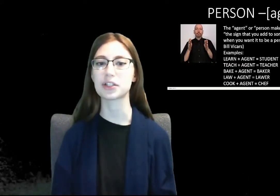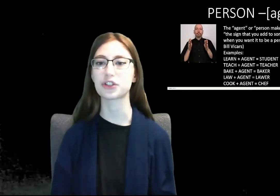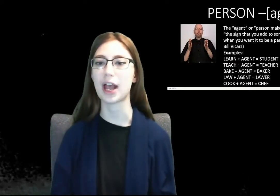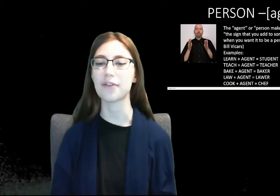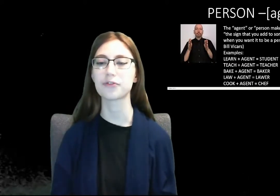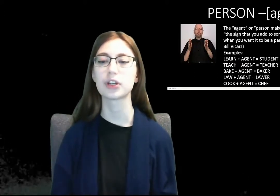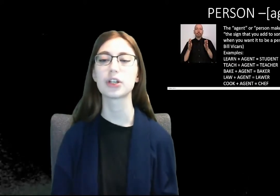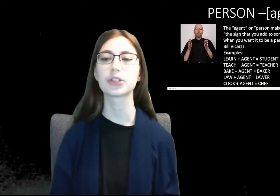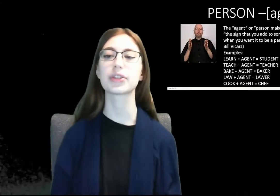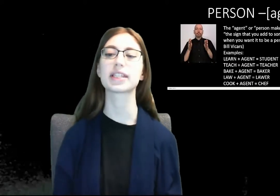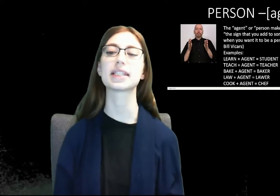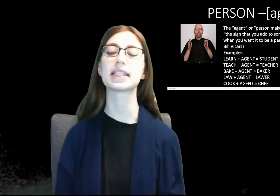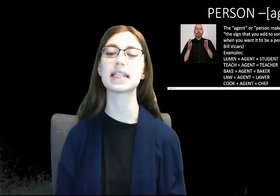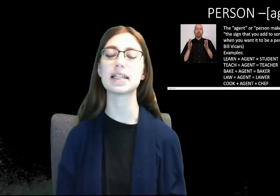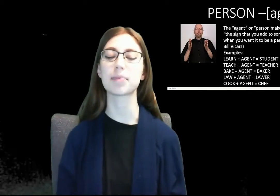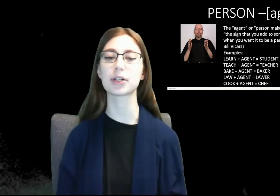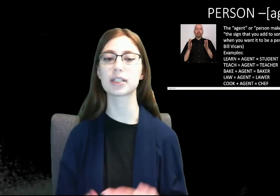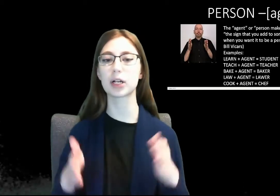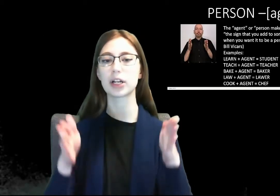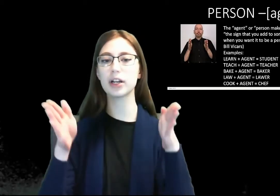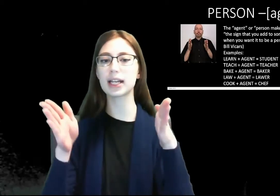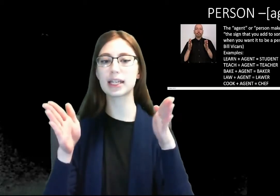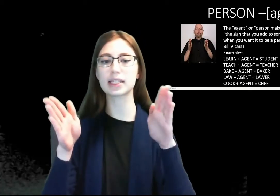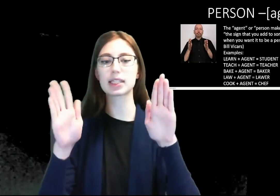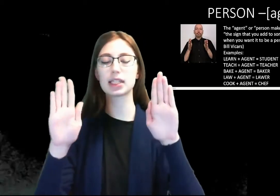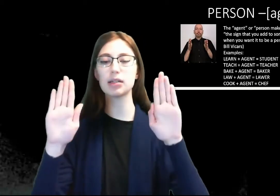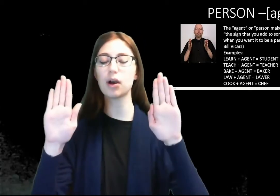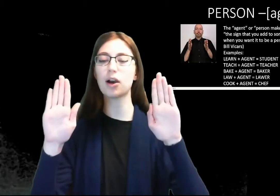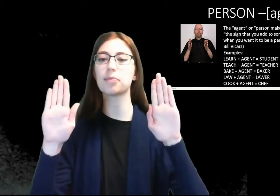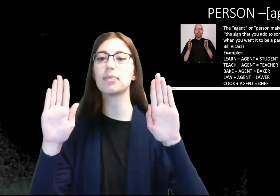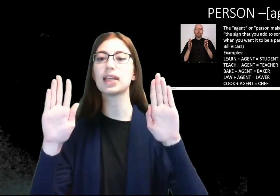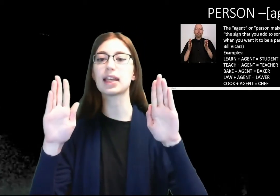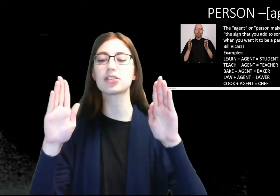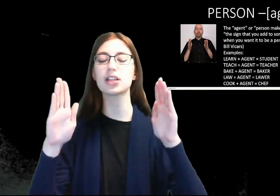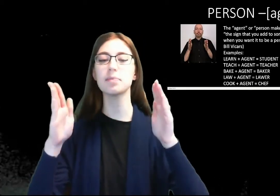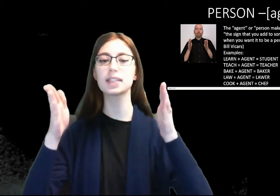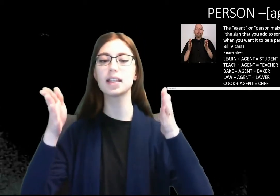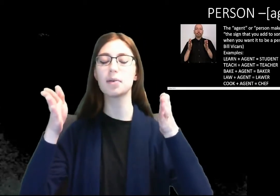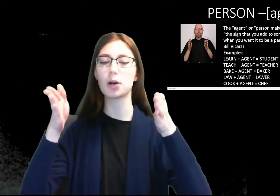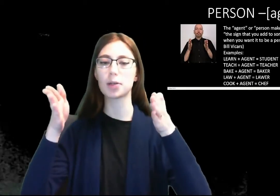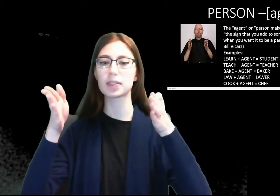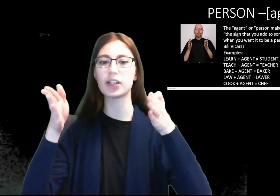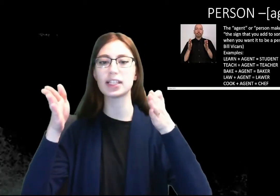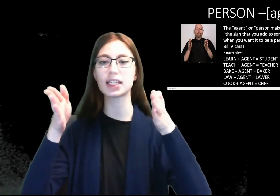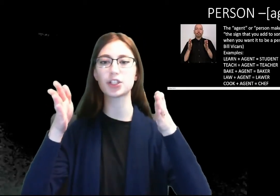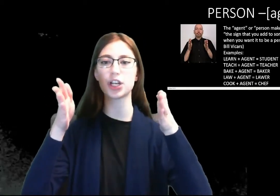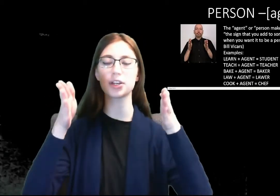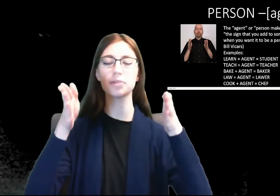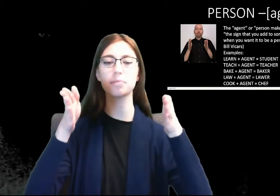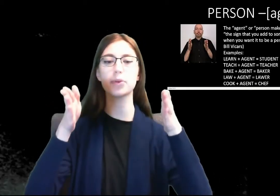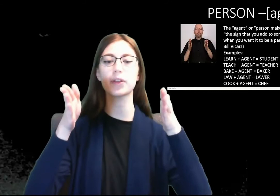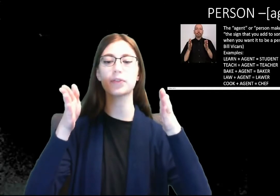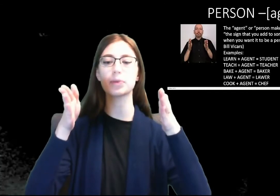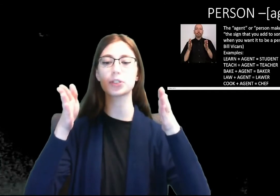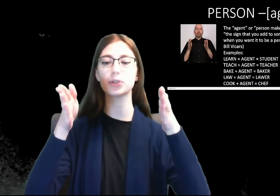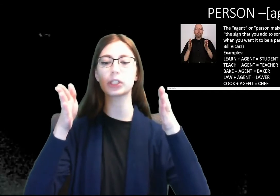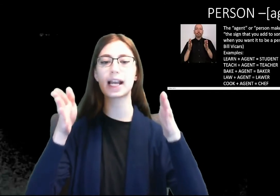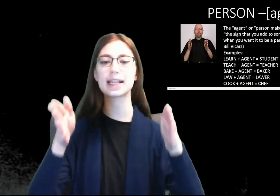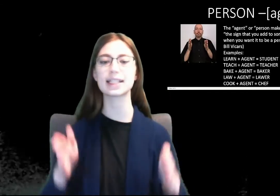chef. So this is the person marker. It is 2 open B hand shapes, palms facing each other, moving from shoulder height down